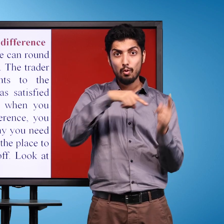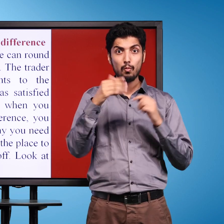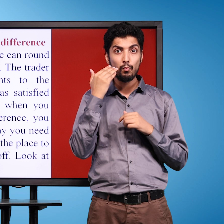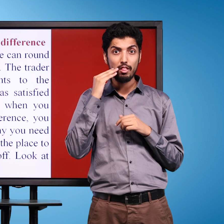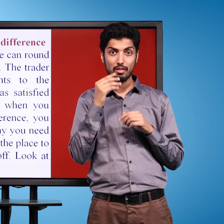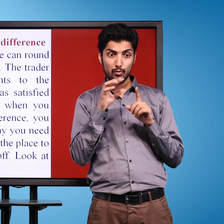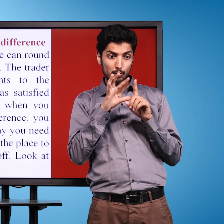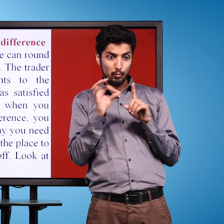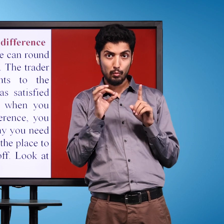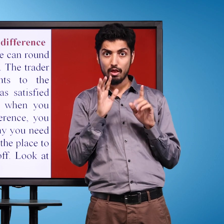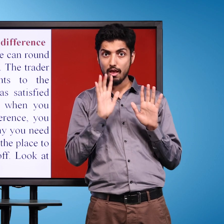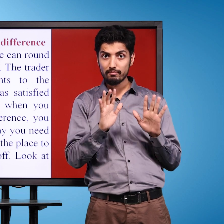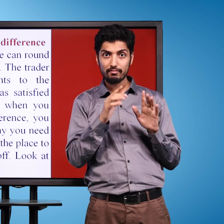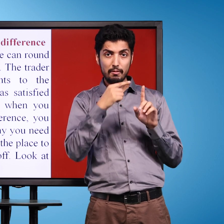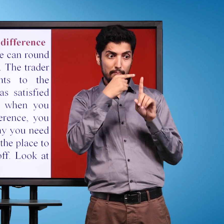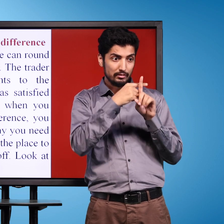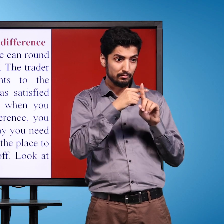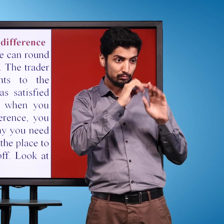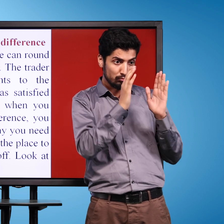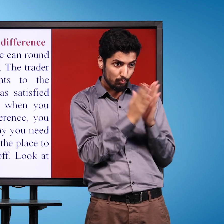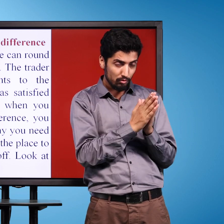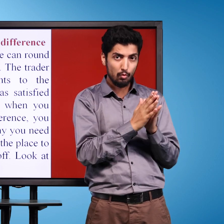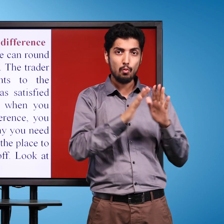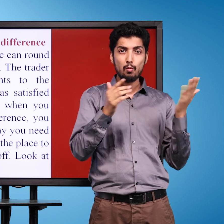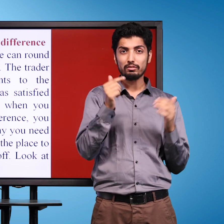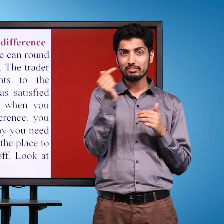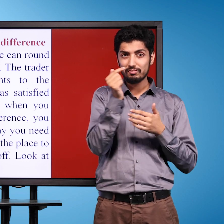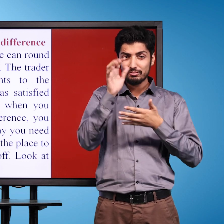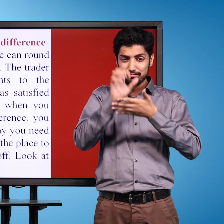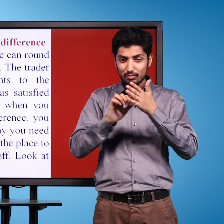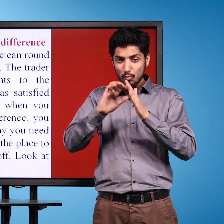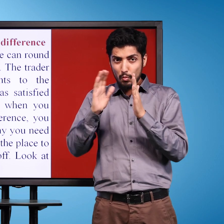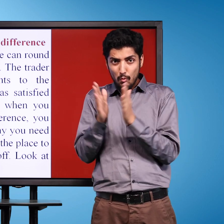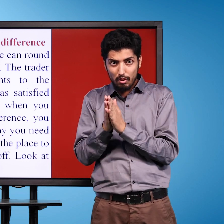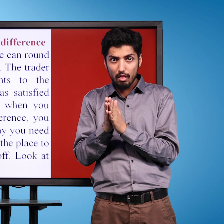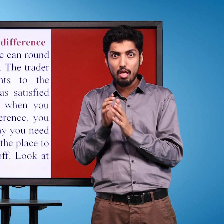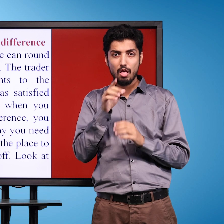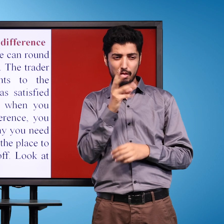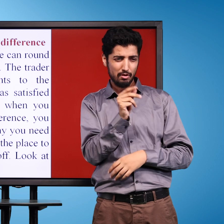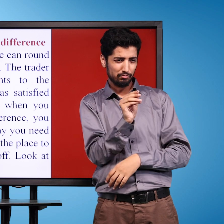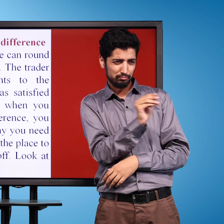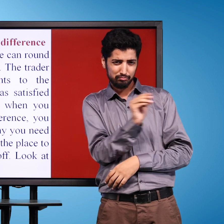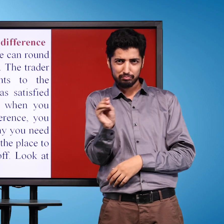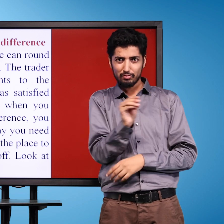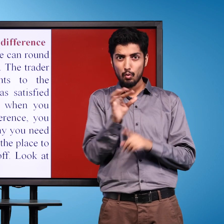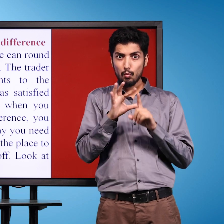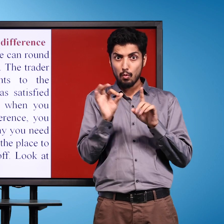So when you estimate any sum or difference, you should have an idea of why you need to round